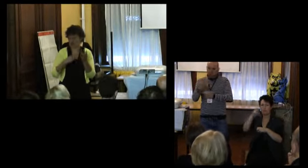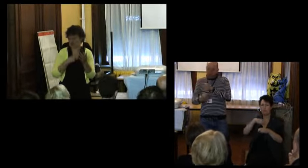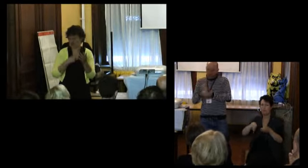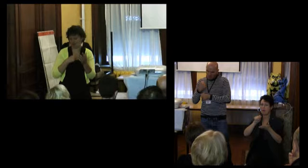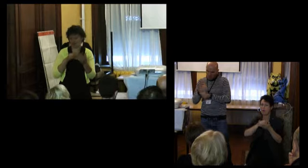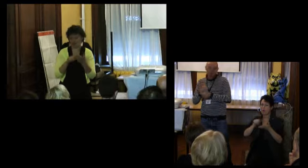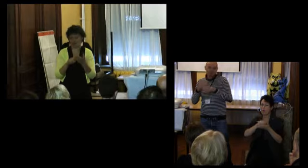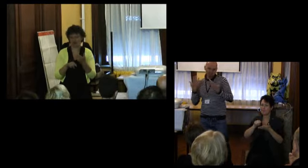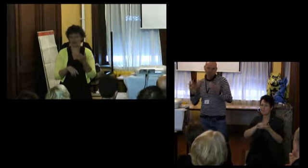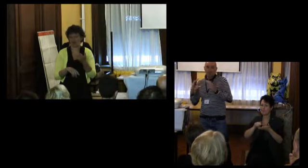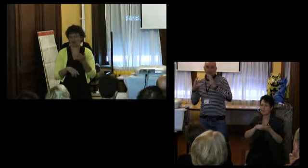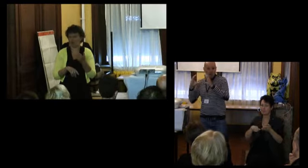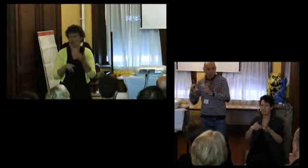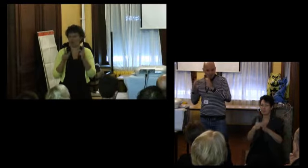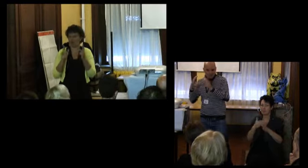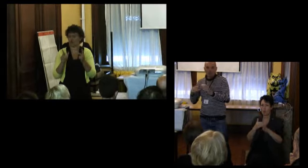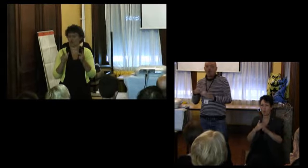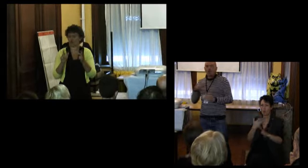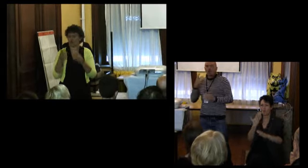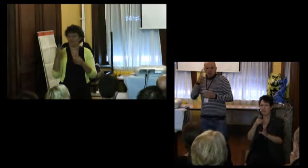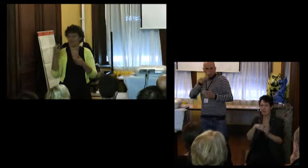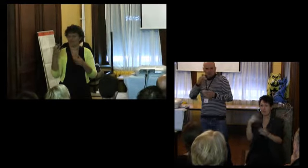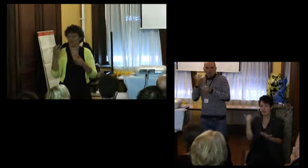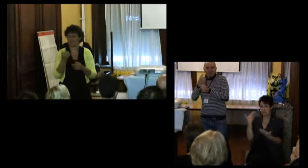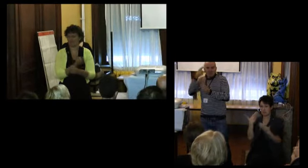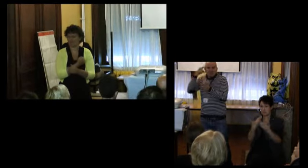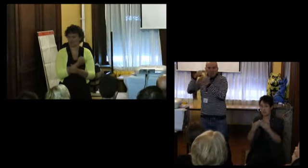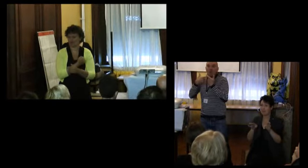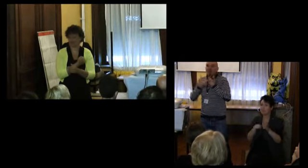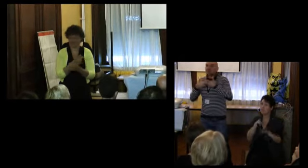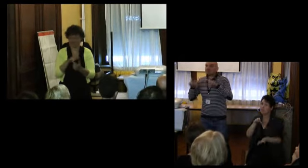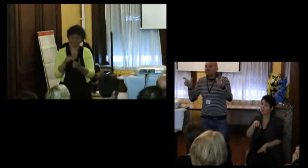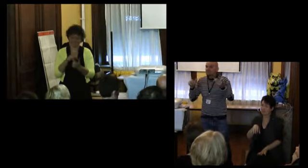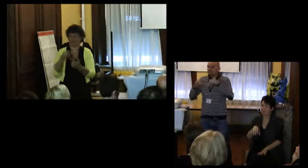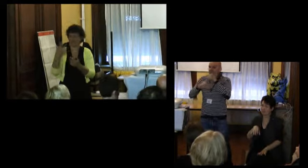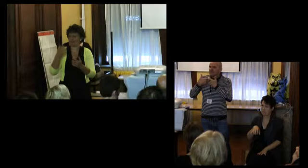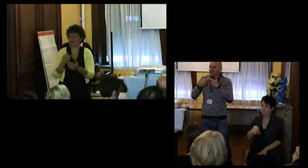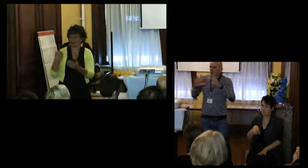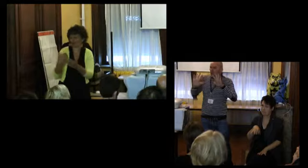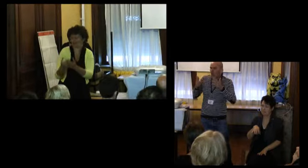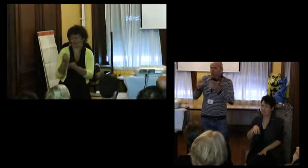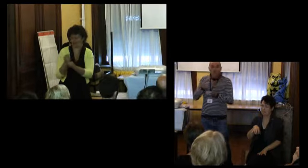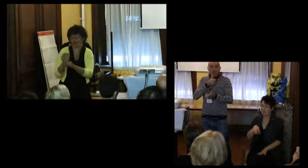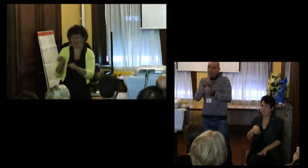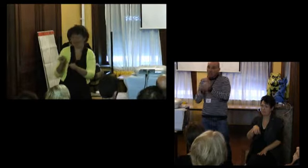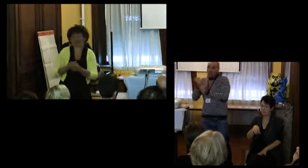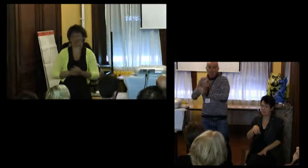I'm working for 5 years. I've worked for 5 years in the same place, and I'm looking to